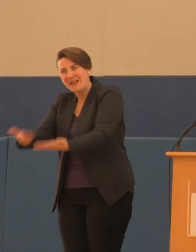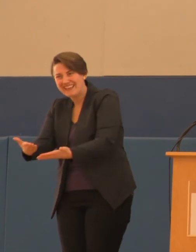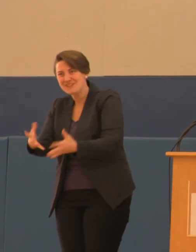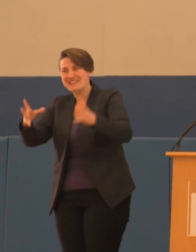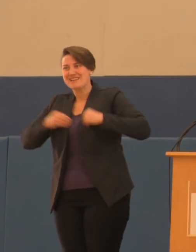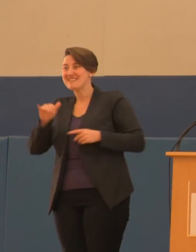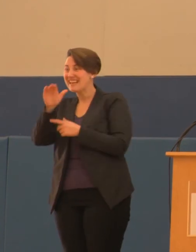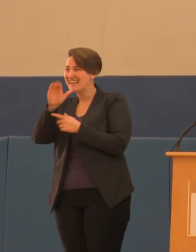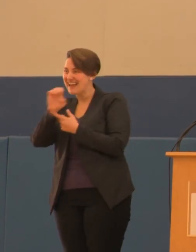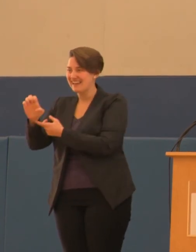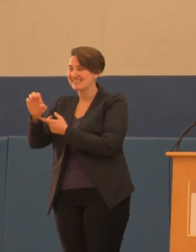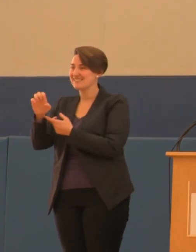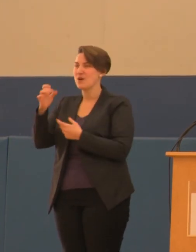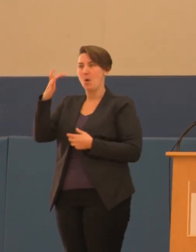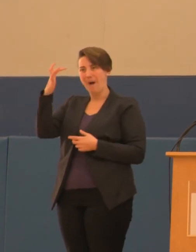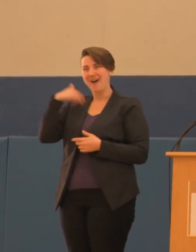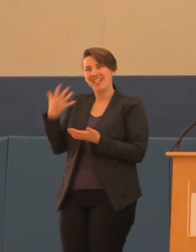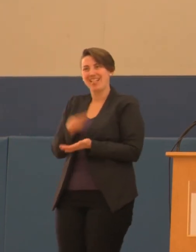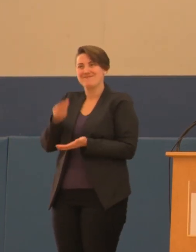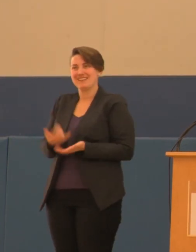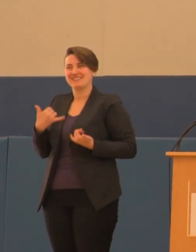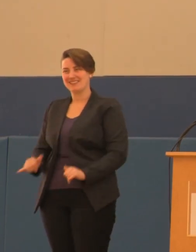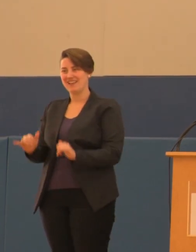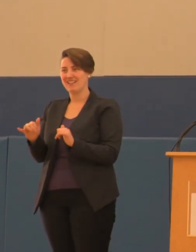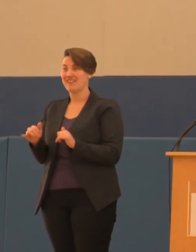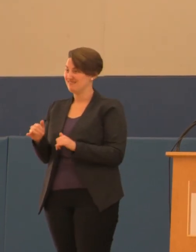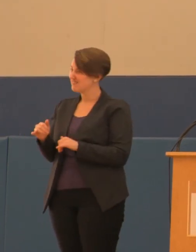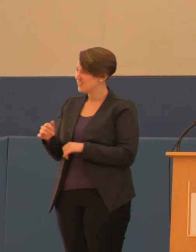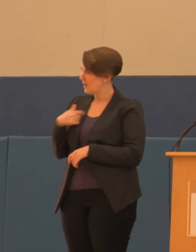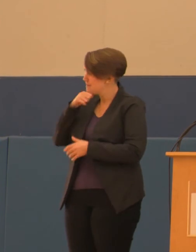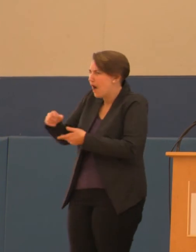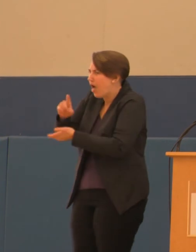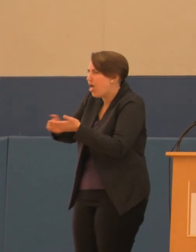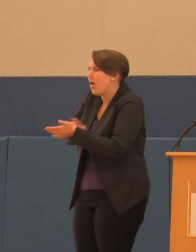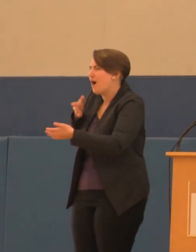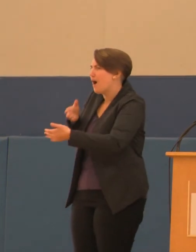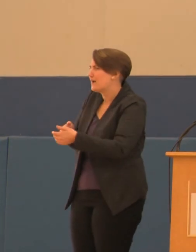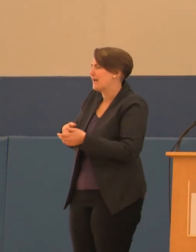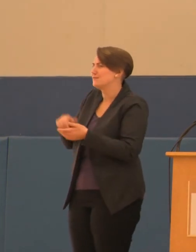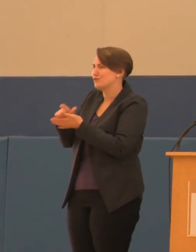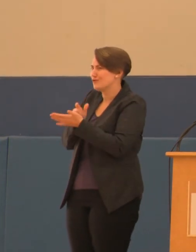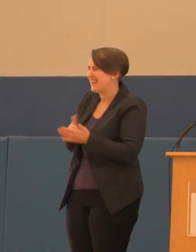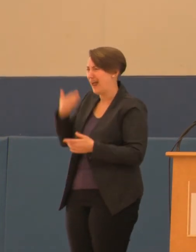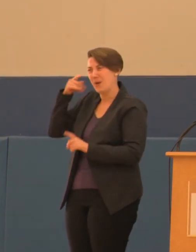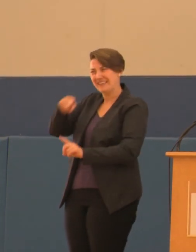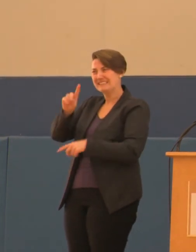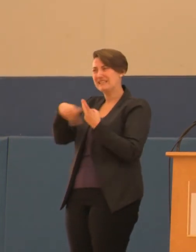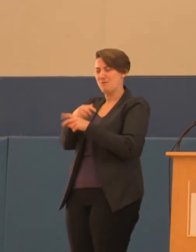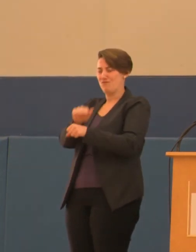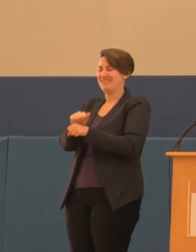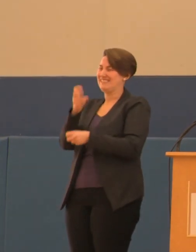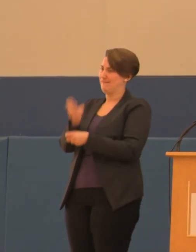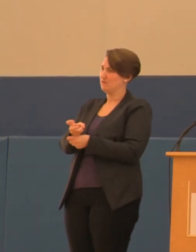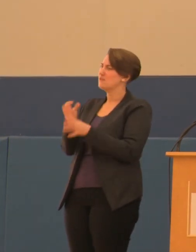cases because they're not going to lose money, and I'm not distracting attorneys. It is difficult to litigate these cases. So obviously, they need to get